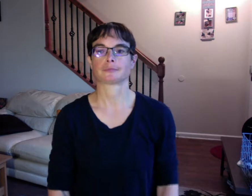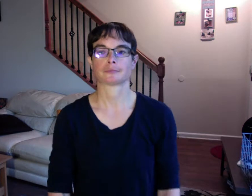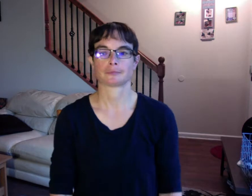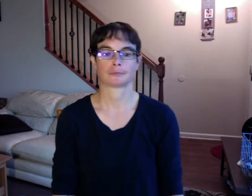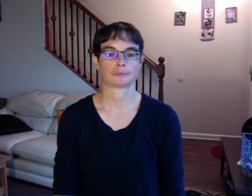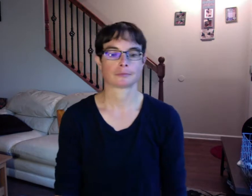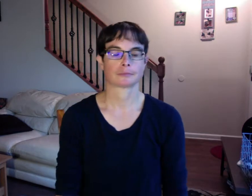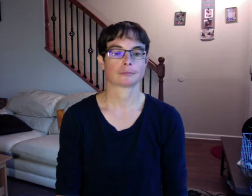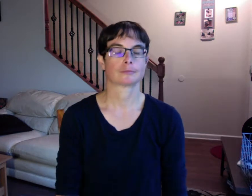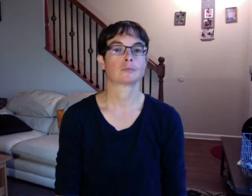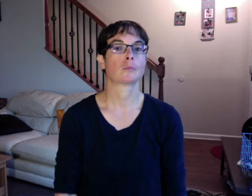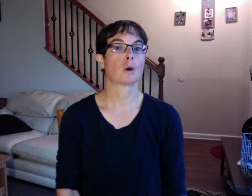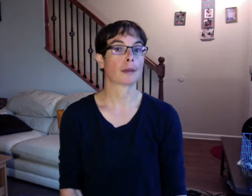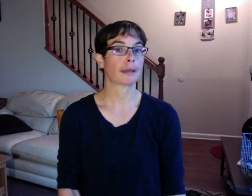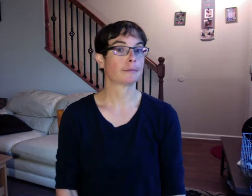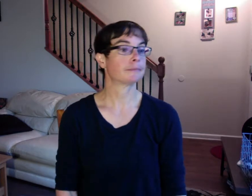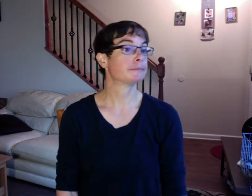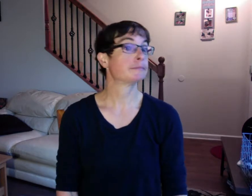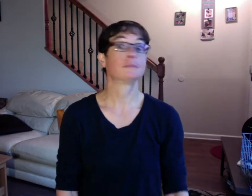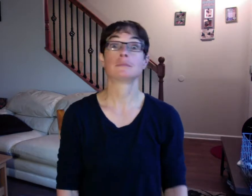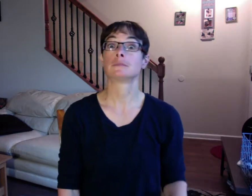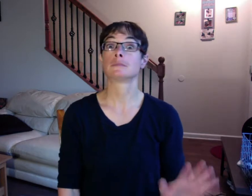Show me on your fingers how much time you need.